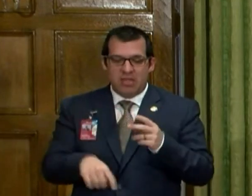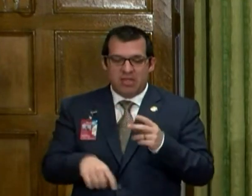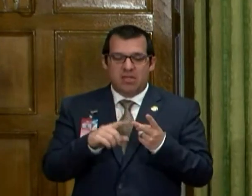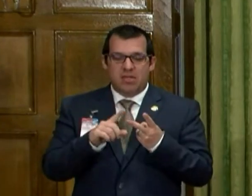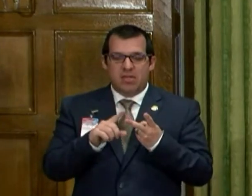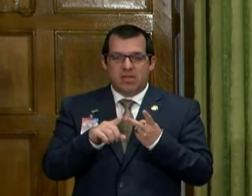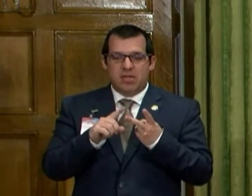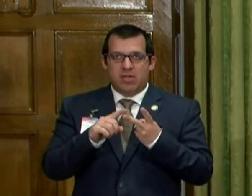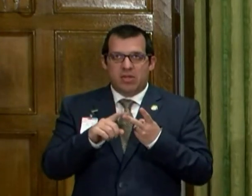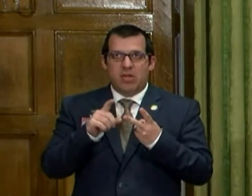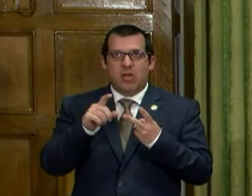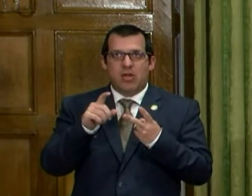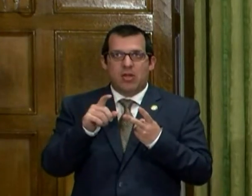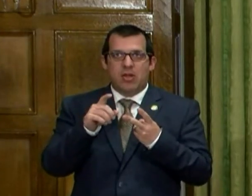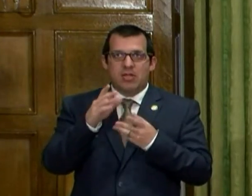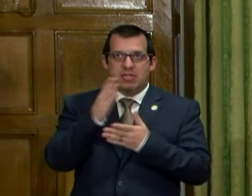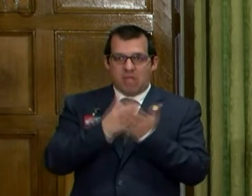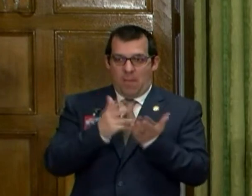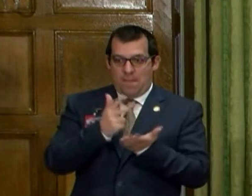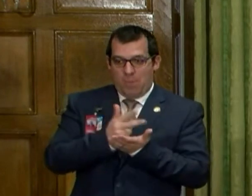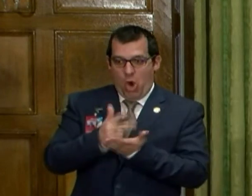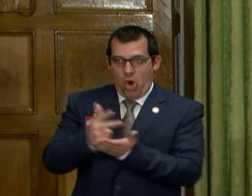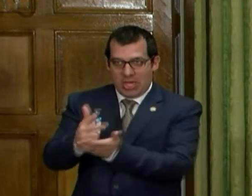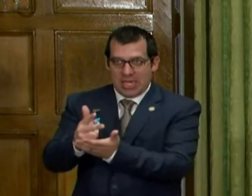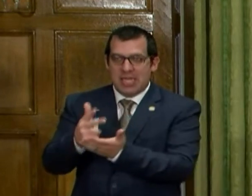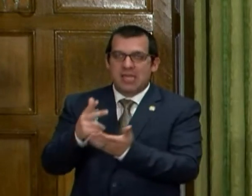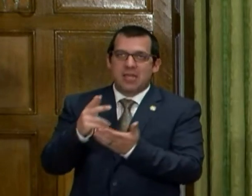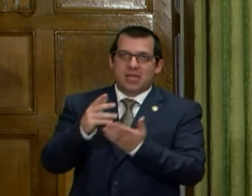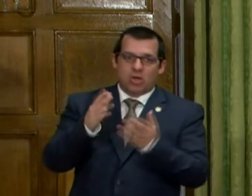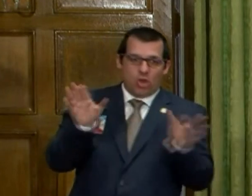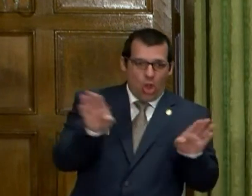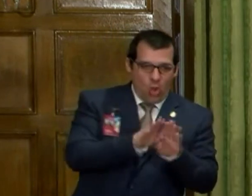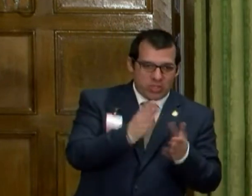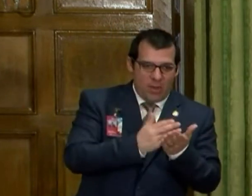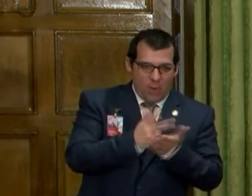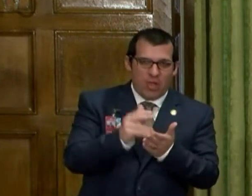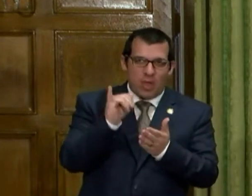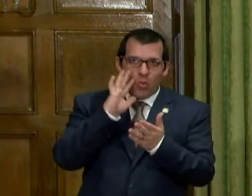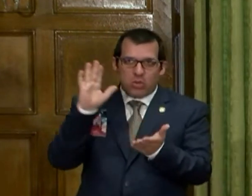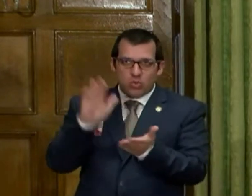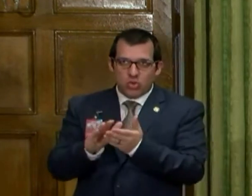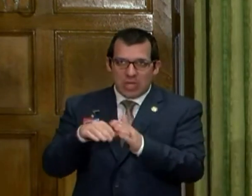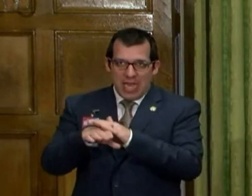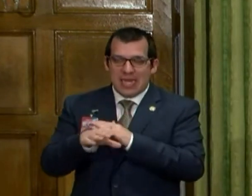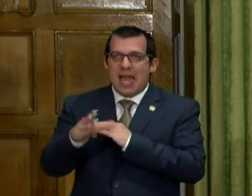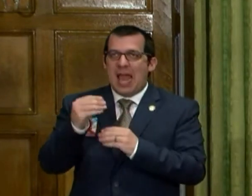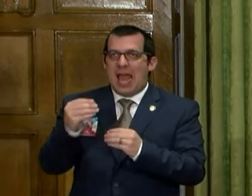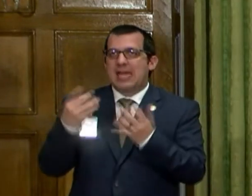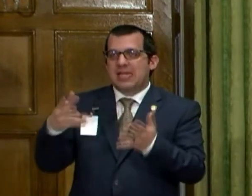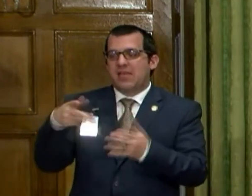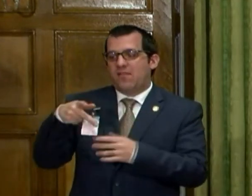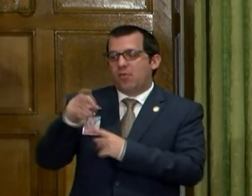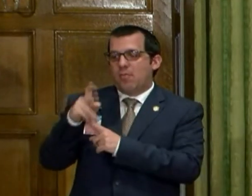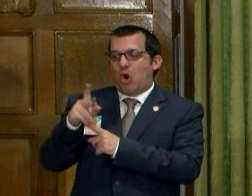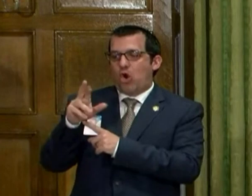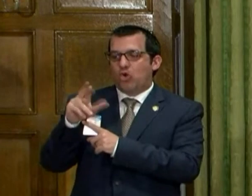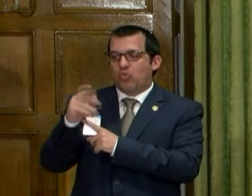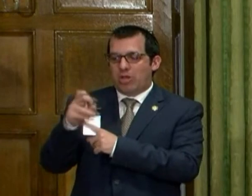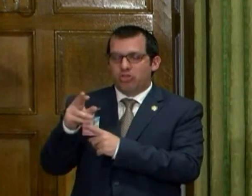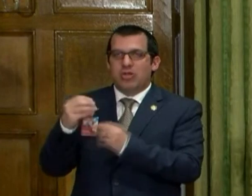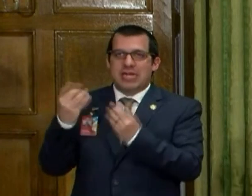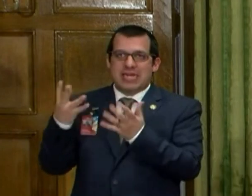to restrict some of the parking that will limit some of the access. And thirdly, to give our park rangers the ability